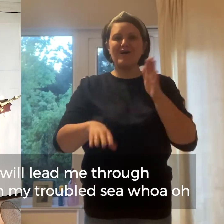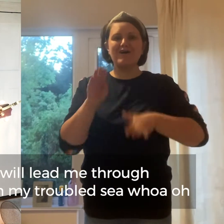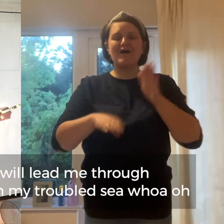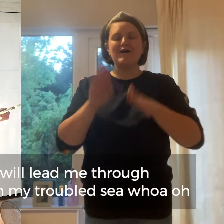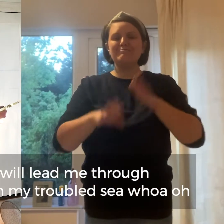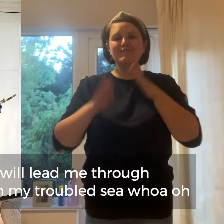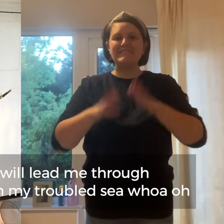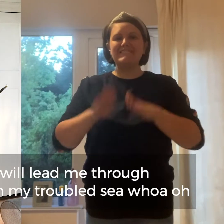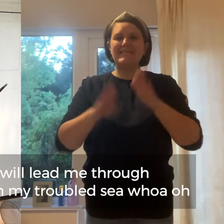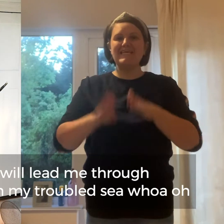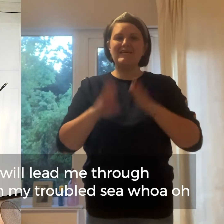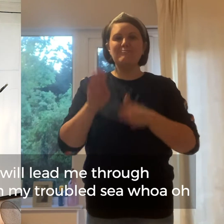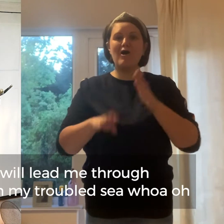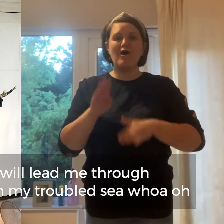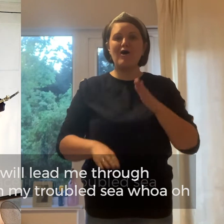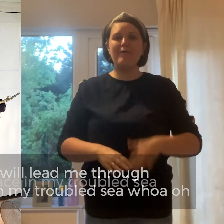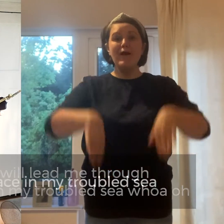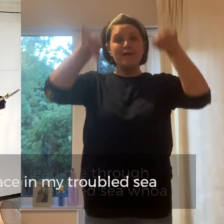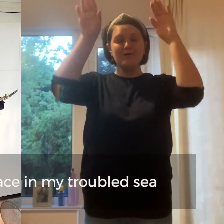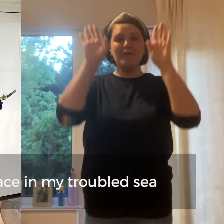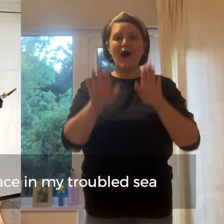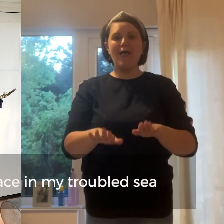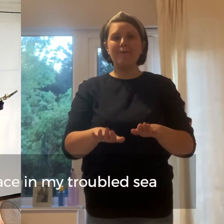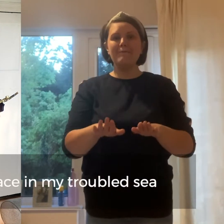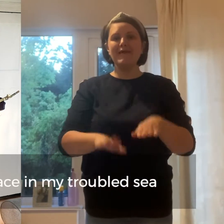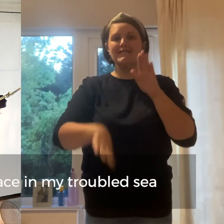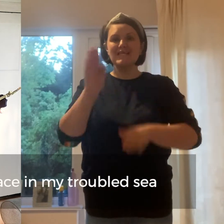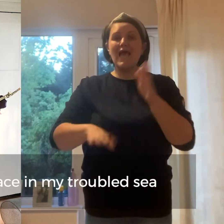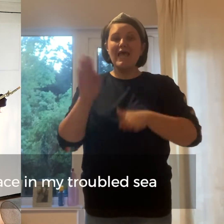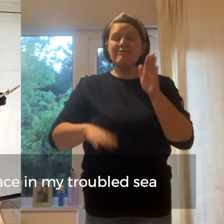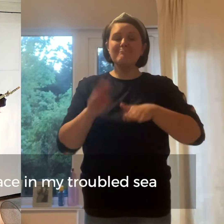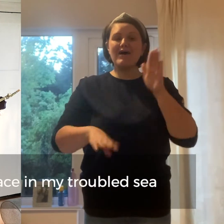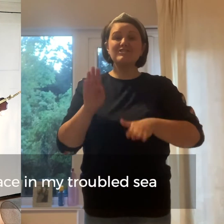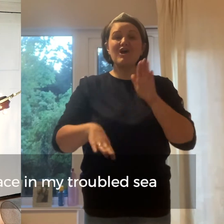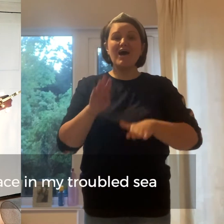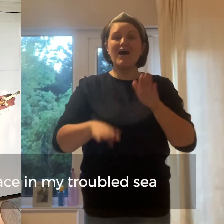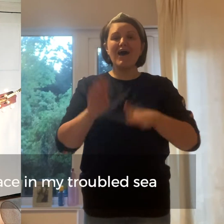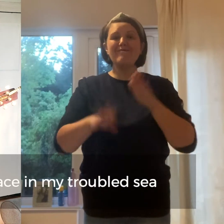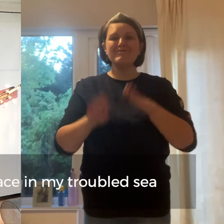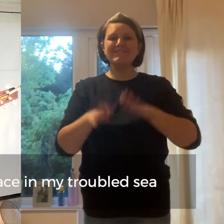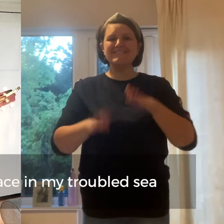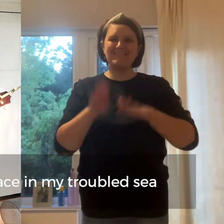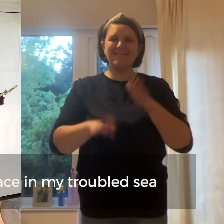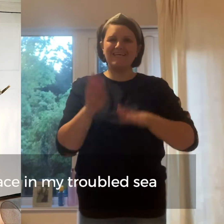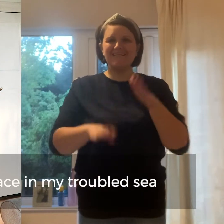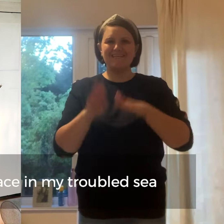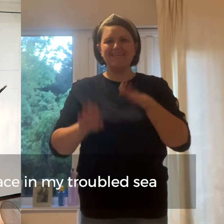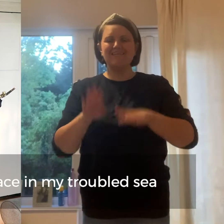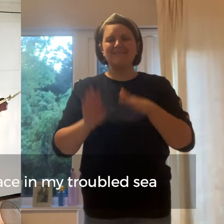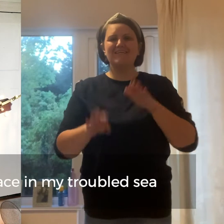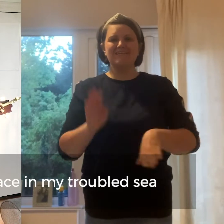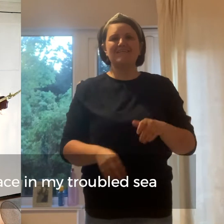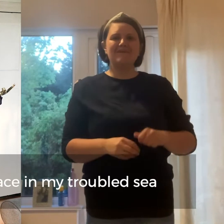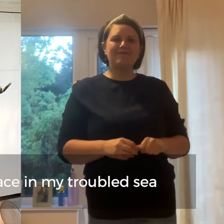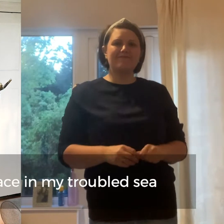my troubled sea. Whoa, you are the peace in my troubled sea.